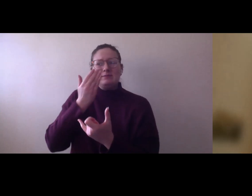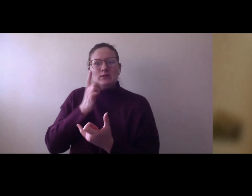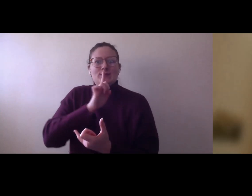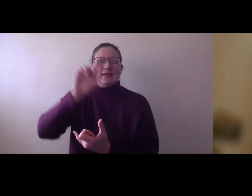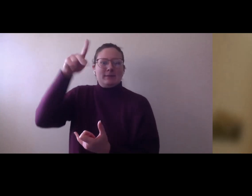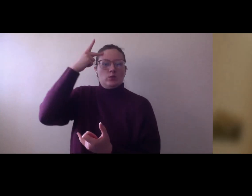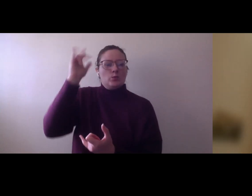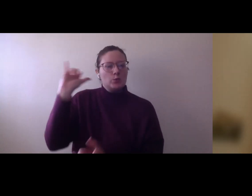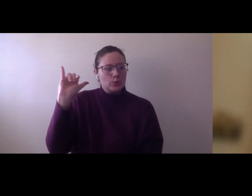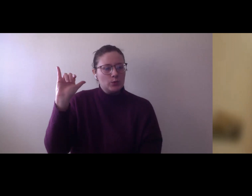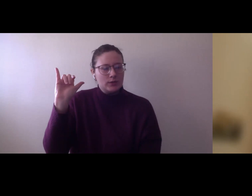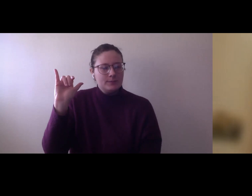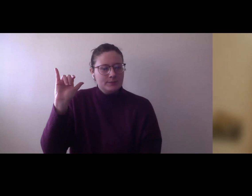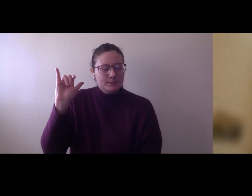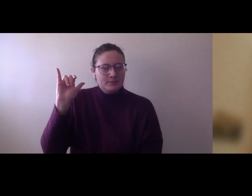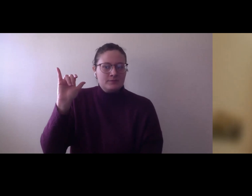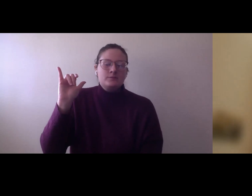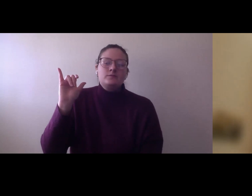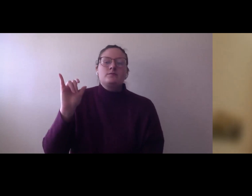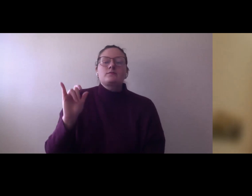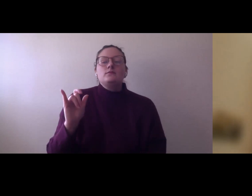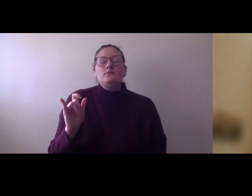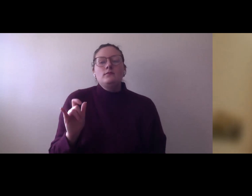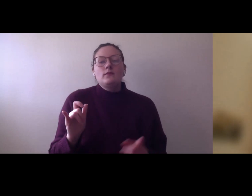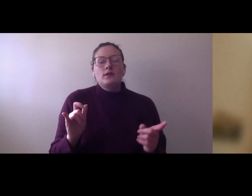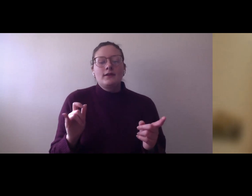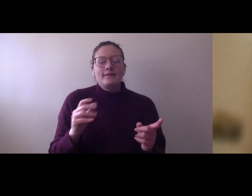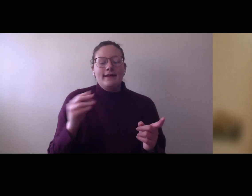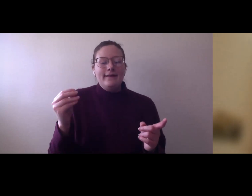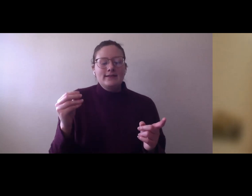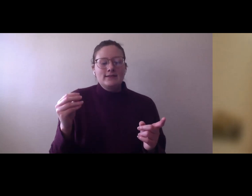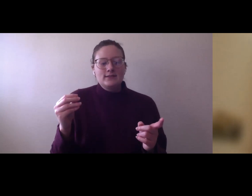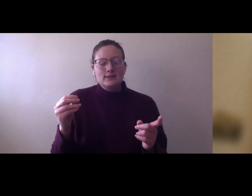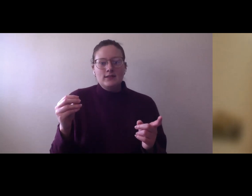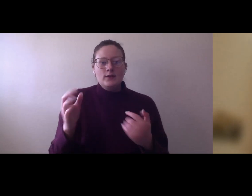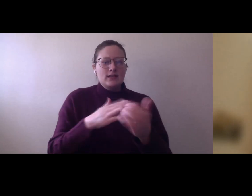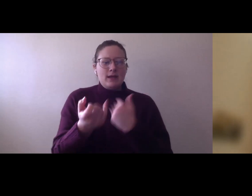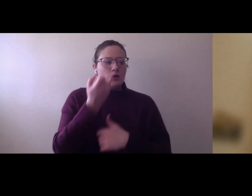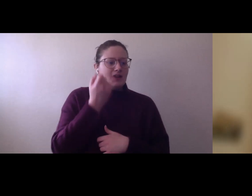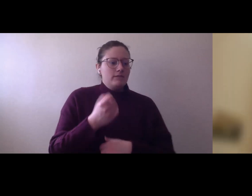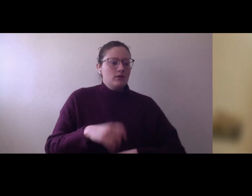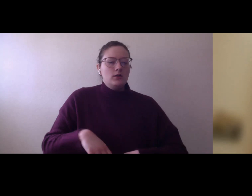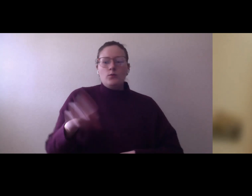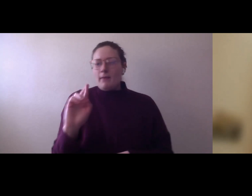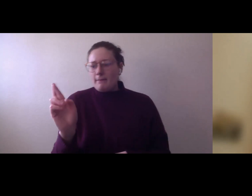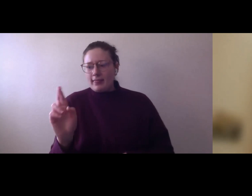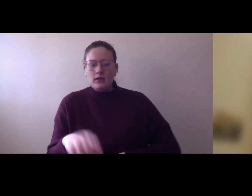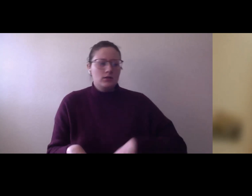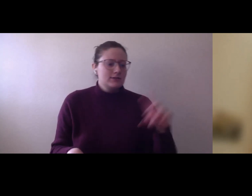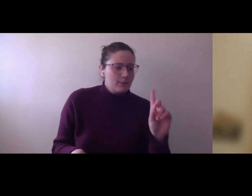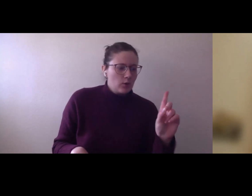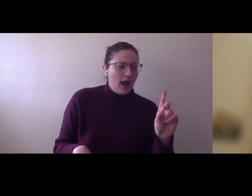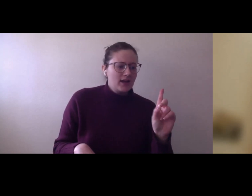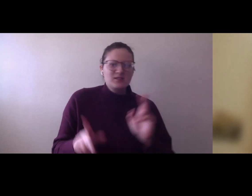politicized, but also to the extent that even whether you're Republican or Democrats, no one will come out